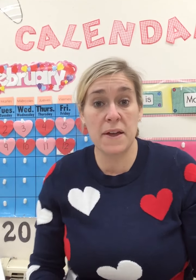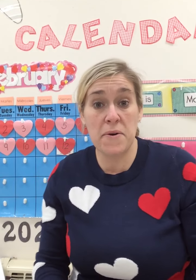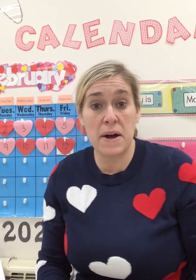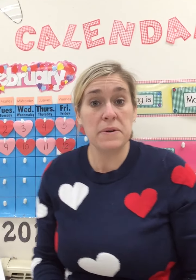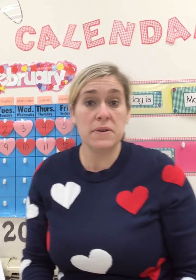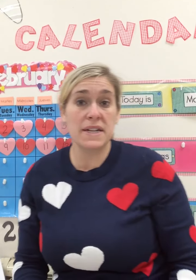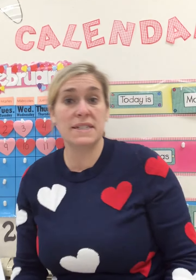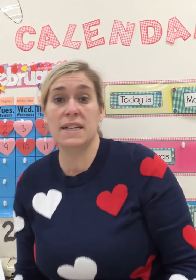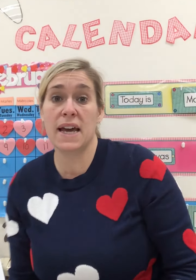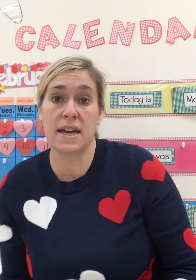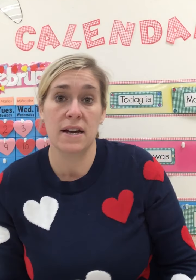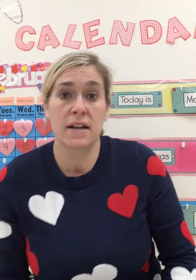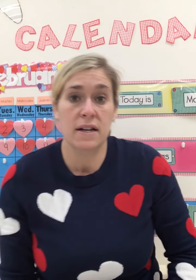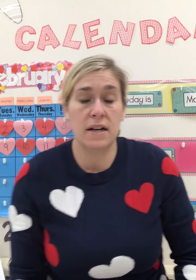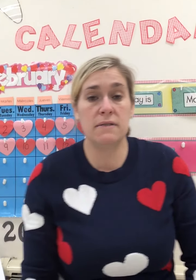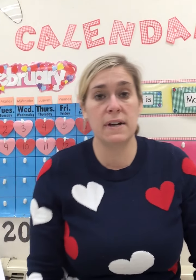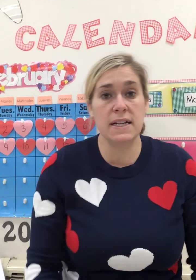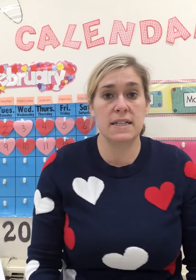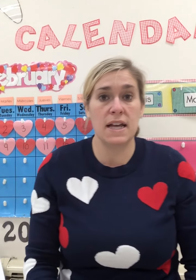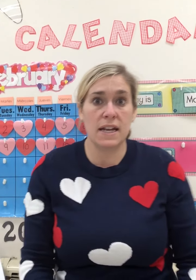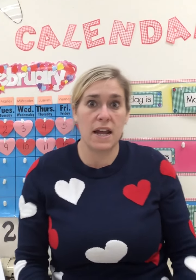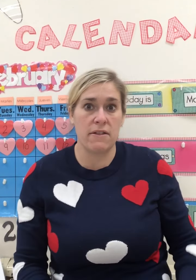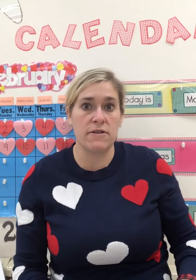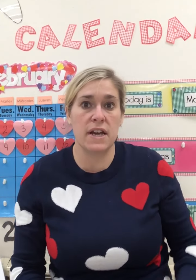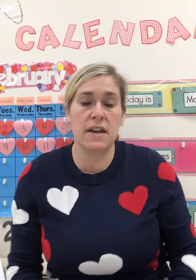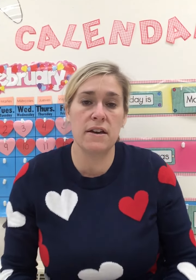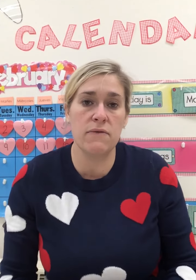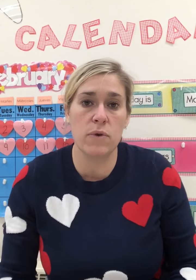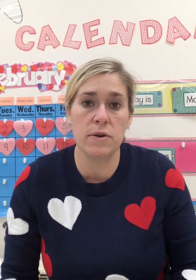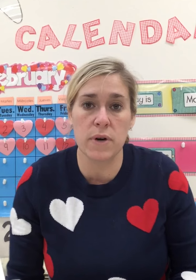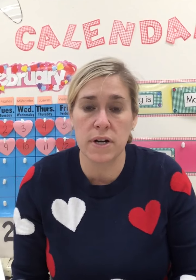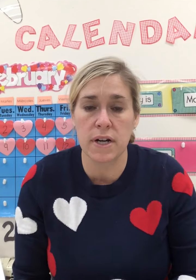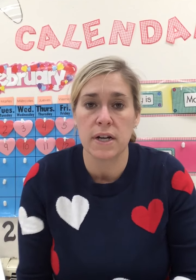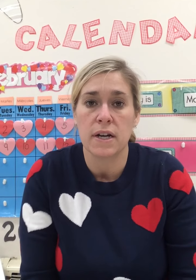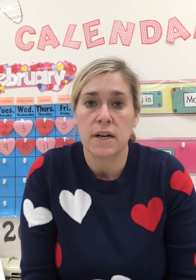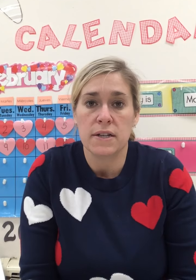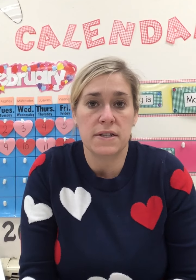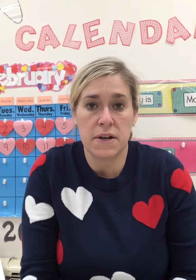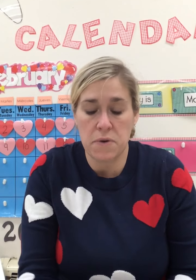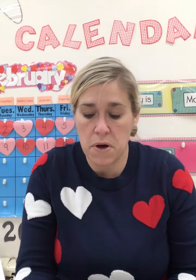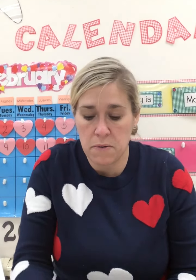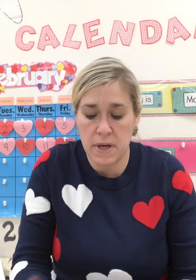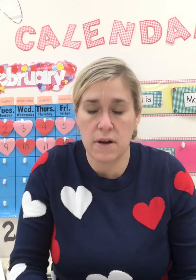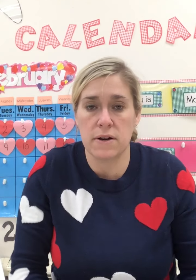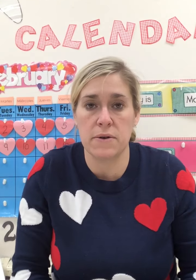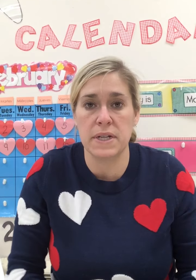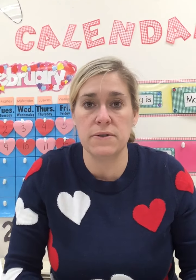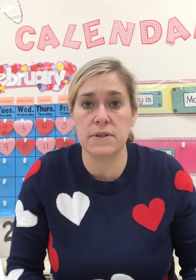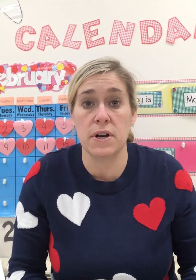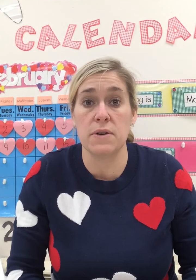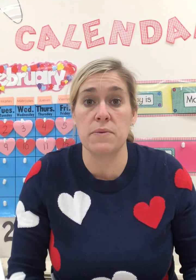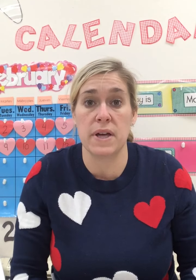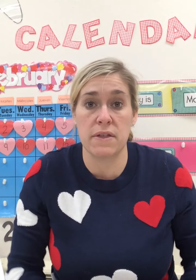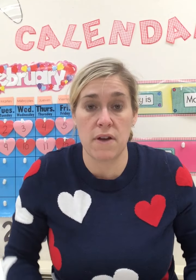Hello, how are you guys today? All right, another day of word work. So we are going to start with